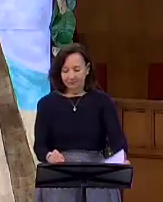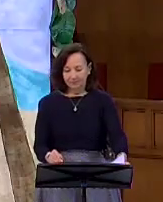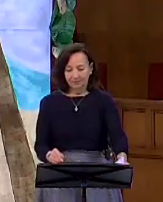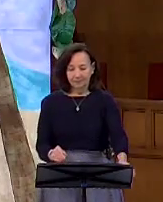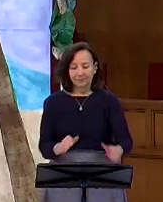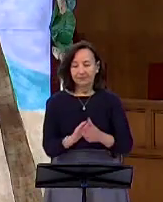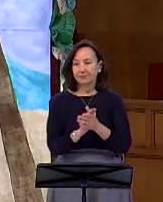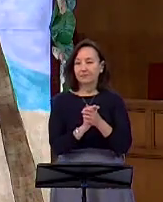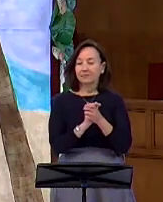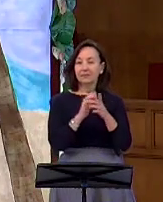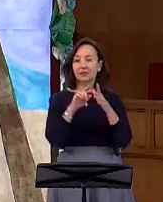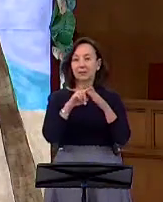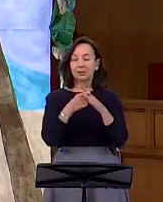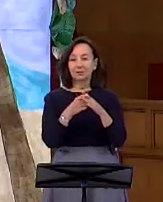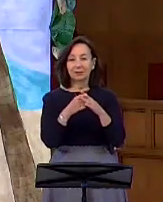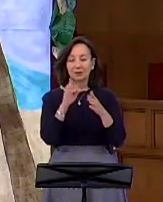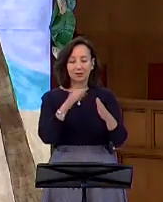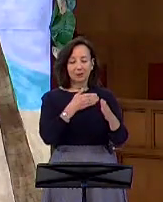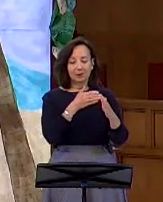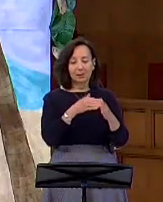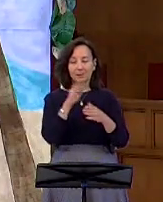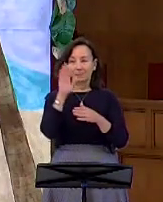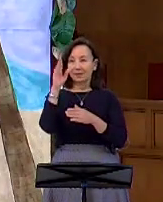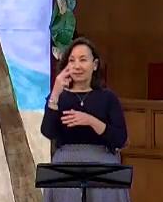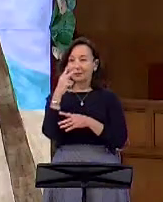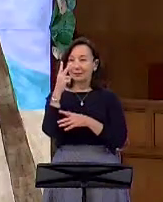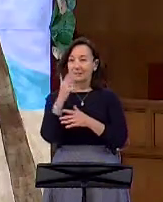Vision, number 451.